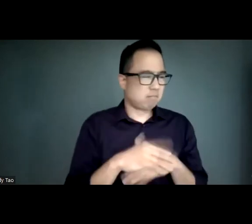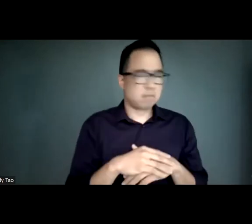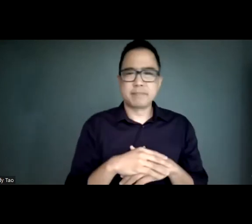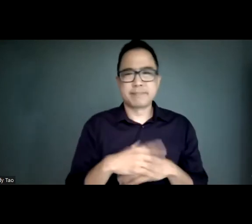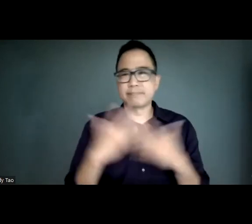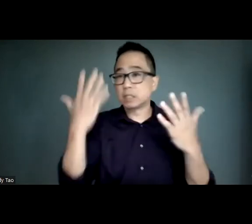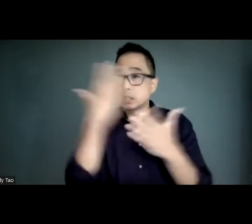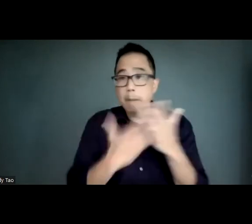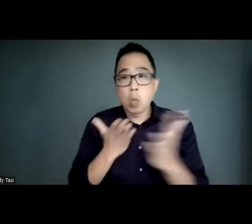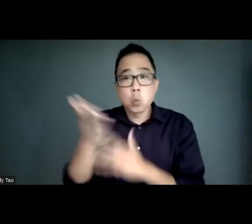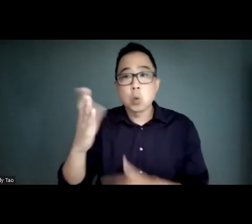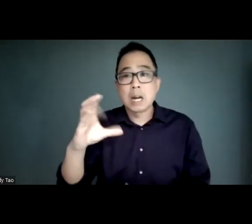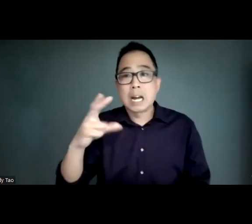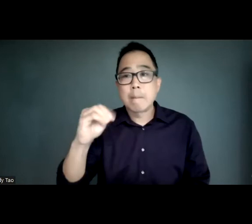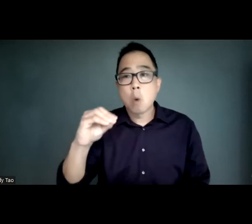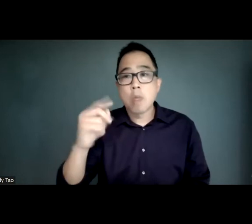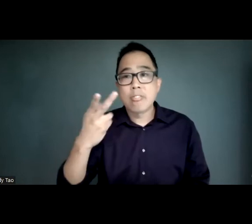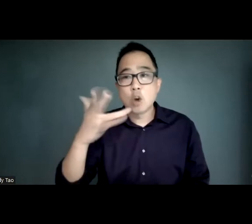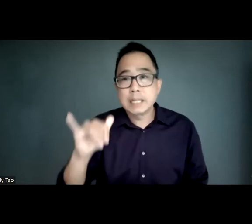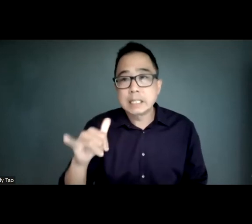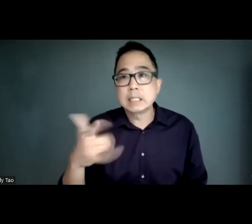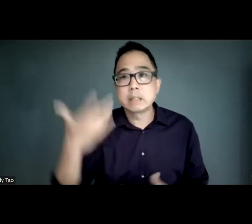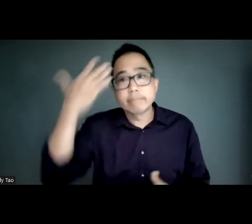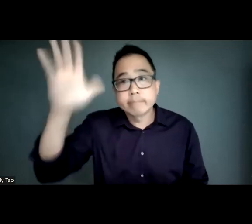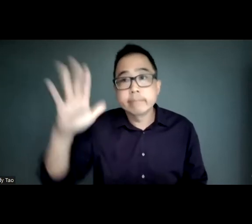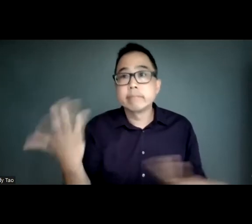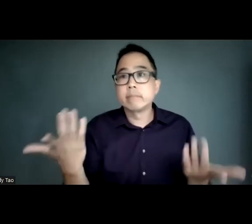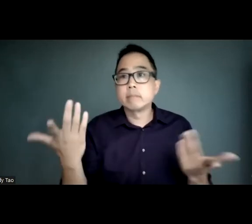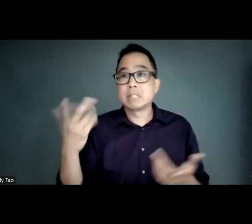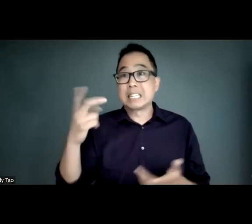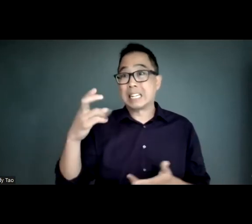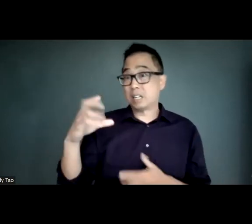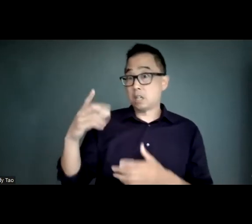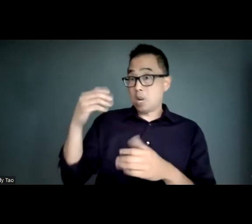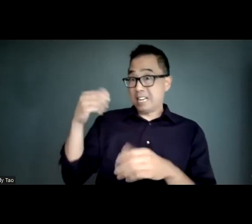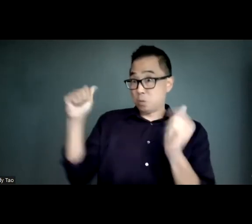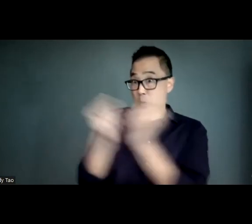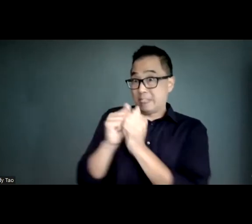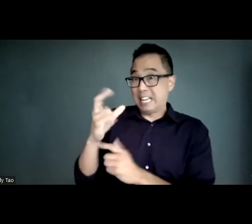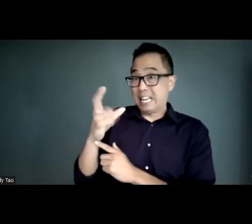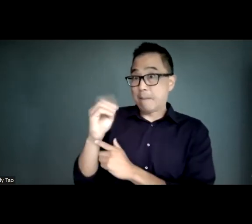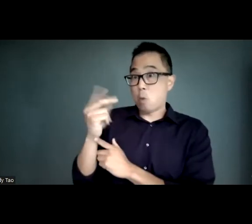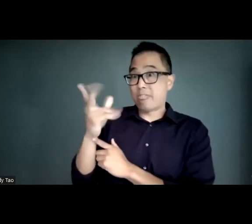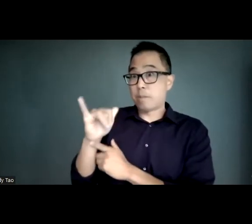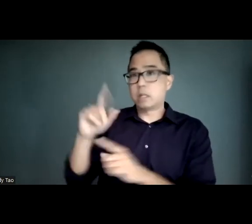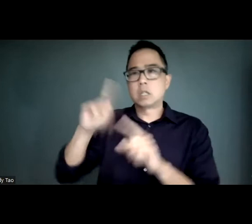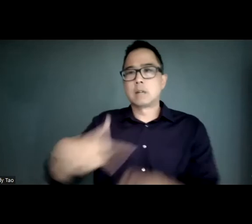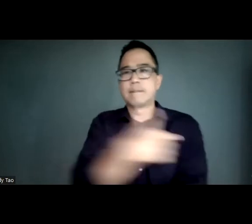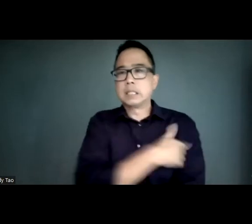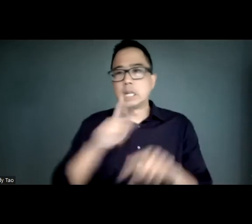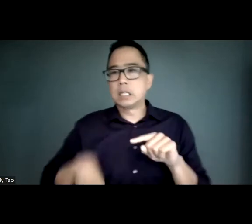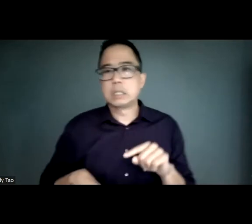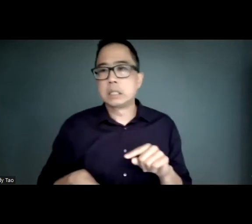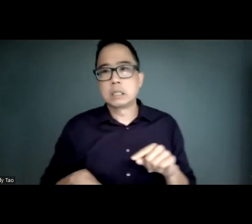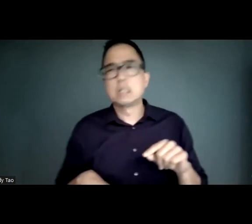And really, it's essentially, you know, their decision to do so. Somebody might be going through chemotherapy. If